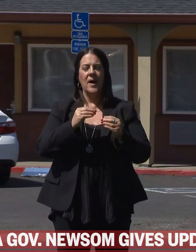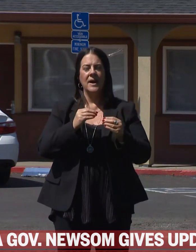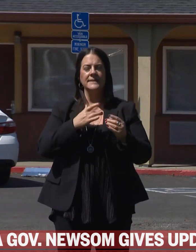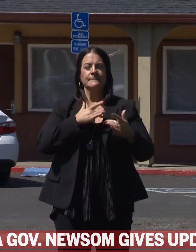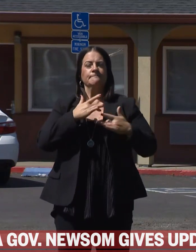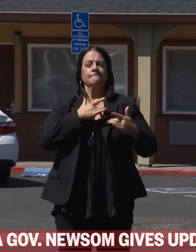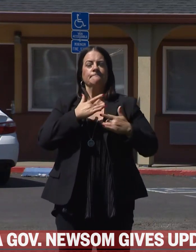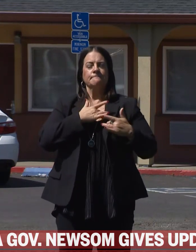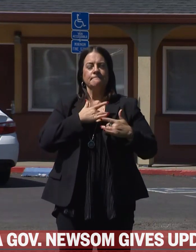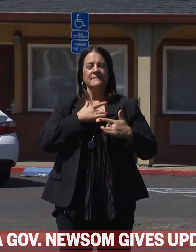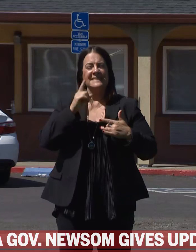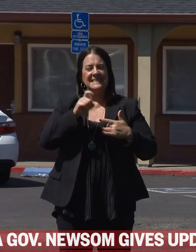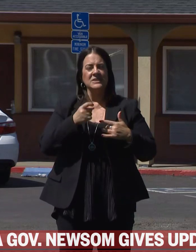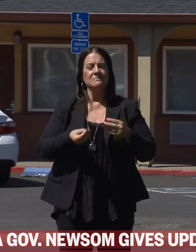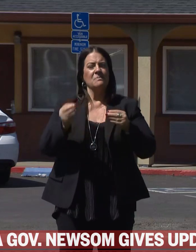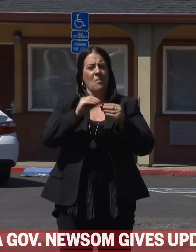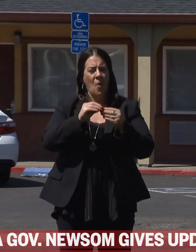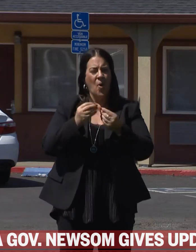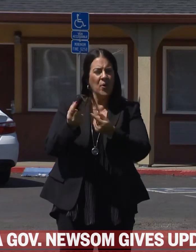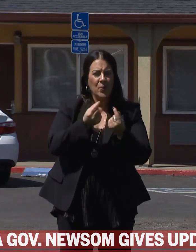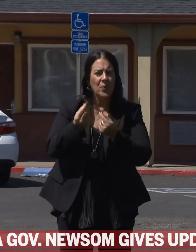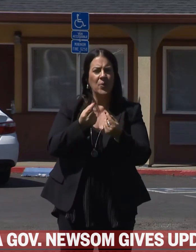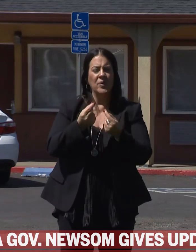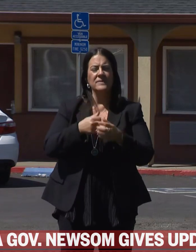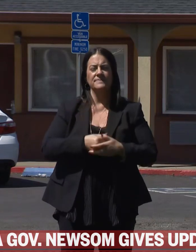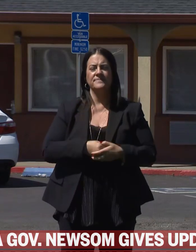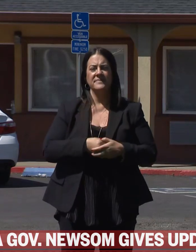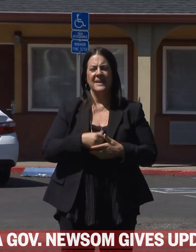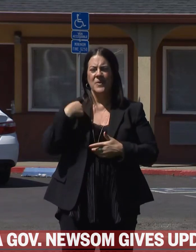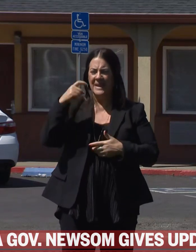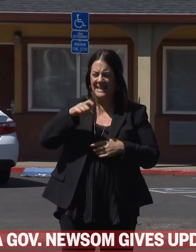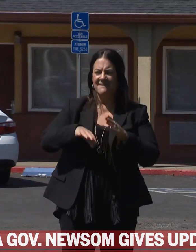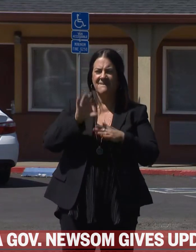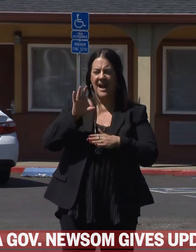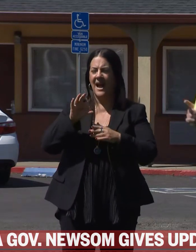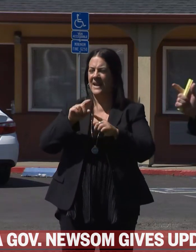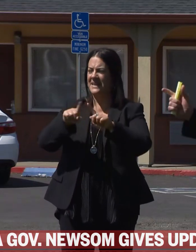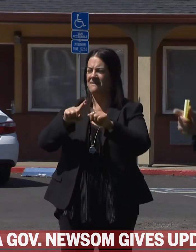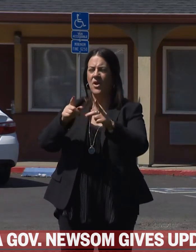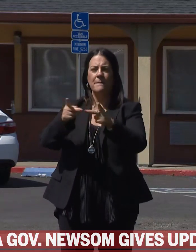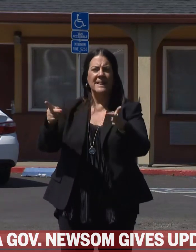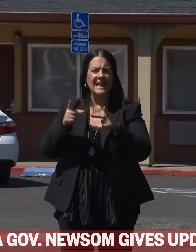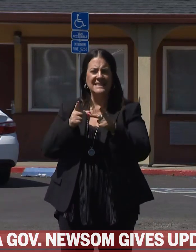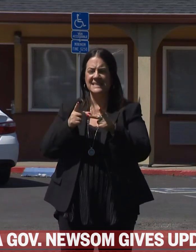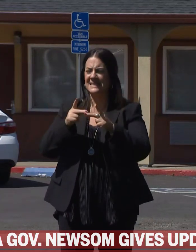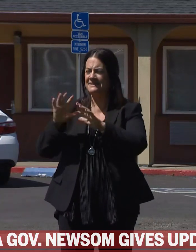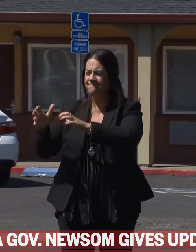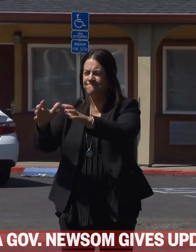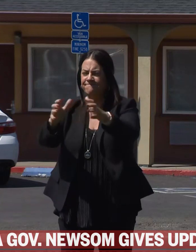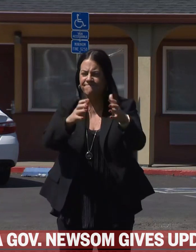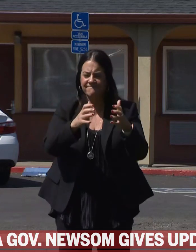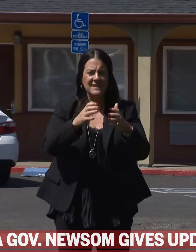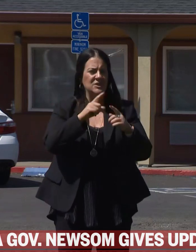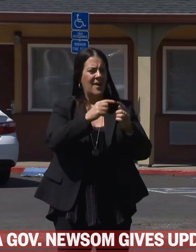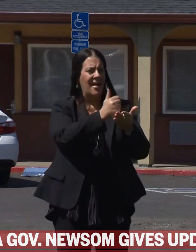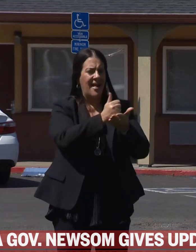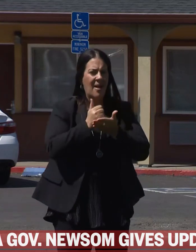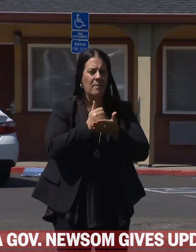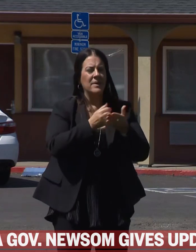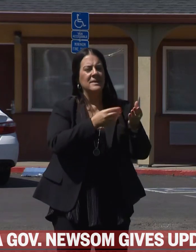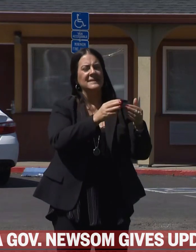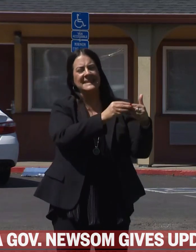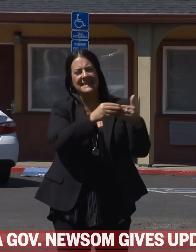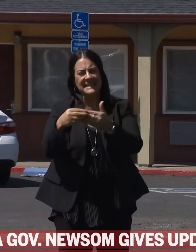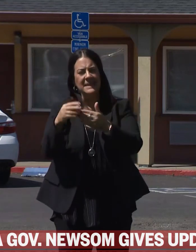to do more in our congregate facilities to isolate people into shelters like this and provide those basic